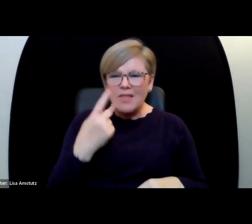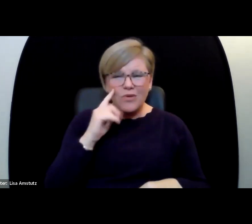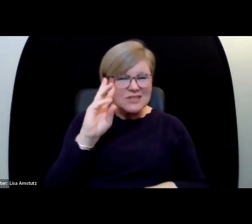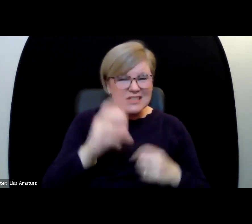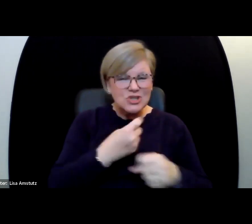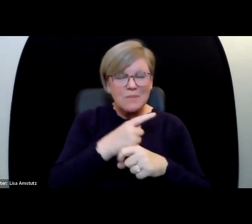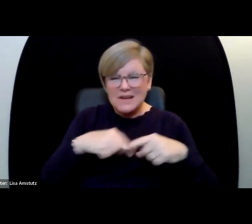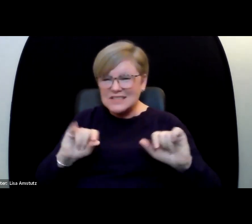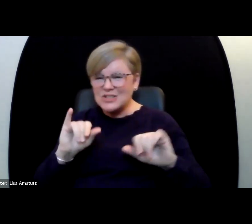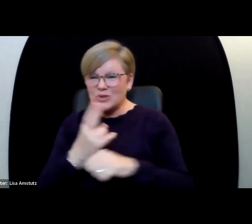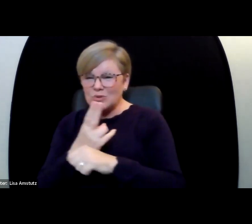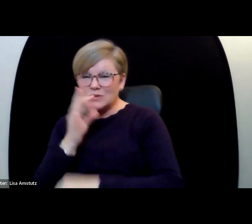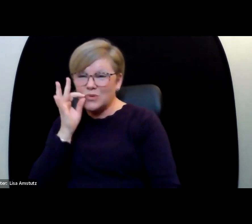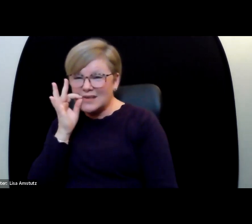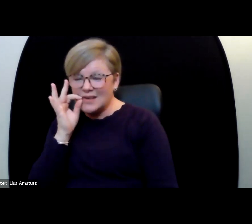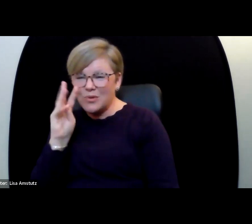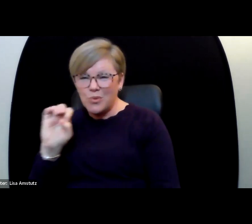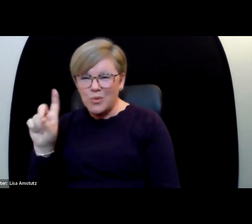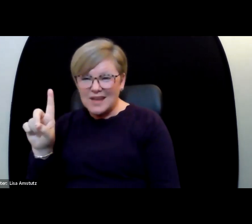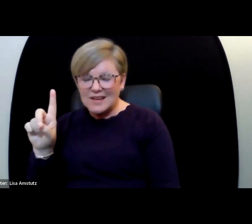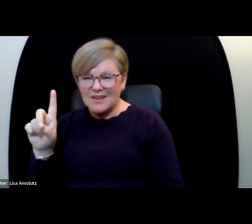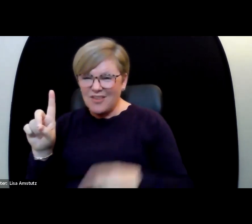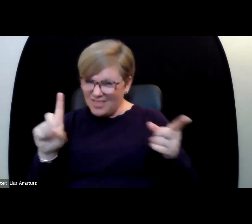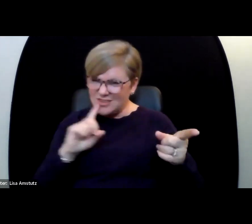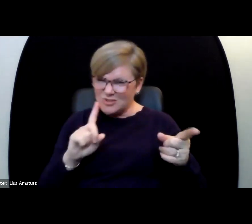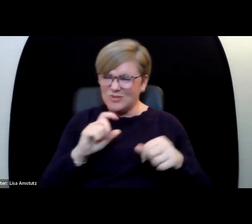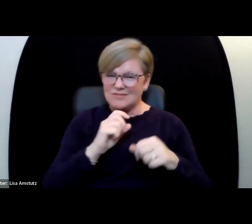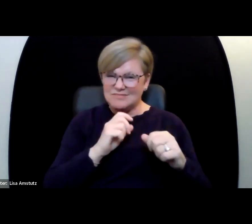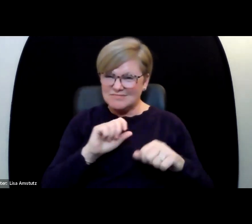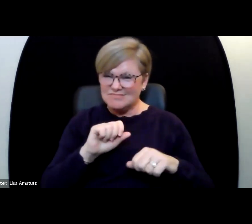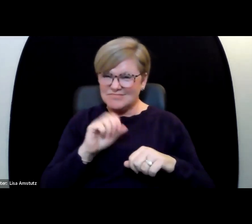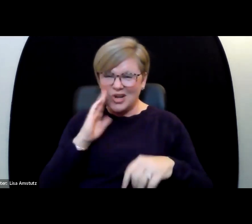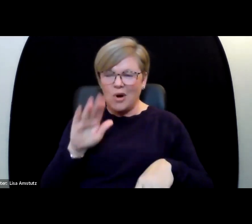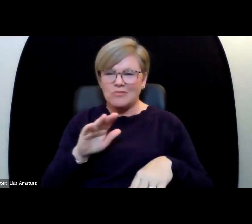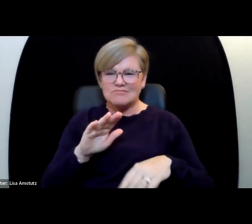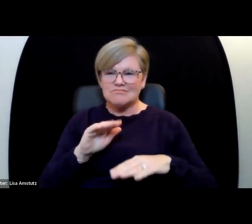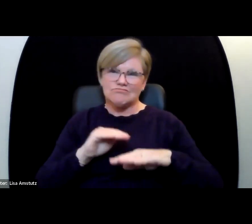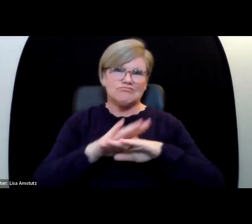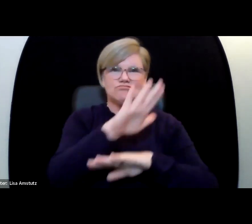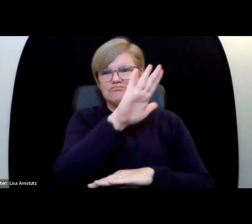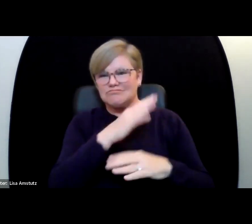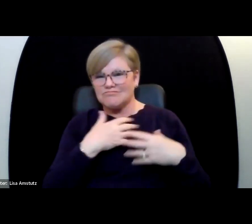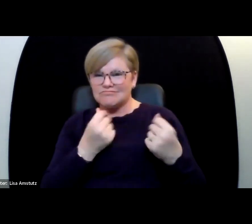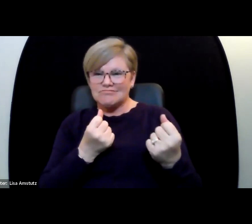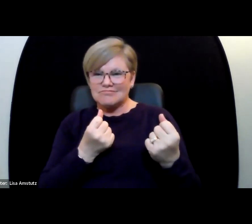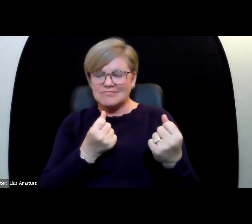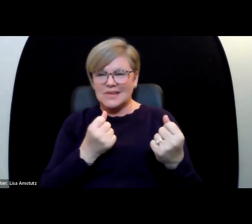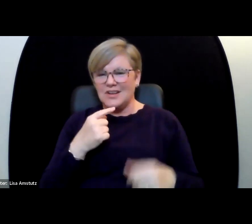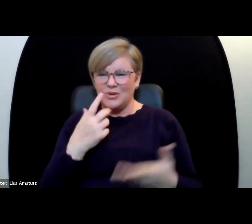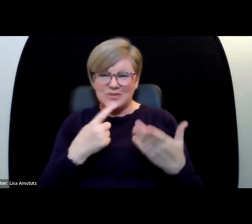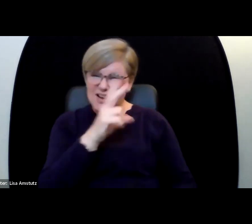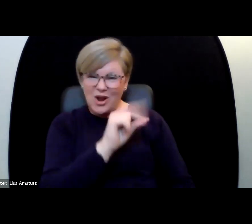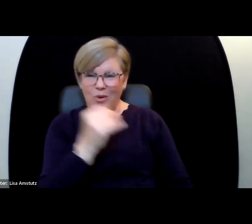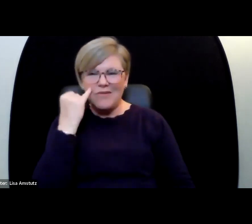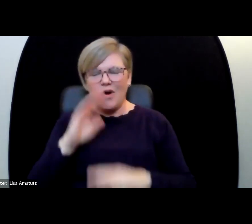that person in recovery? Well, again, if you're abstinence based, the answer to that is clearly no. If you are on probation, the answer to that is